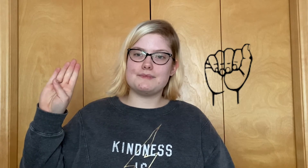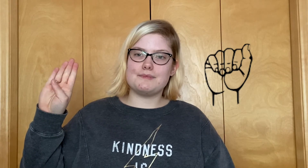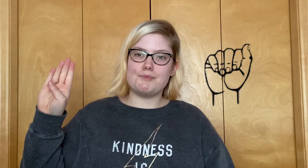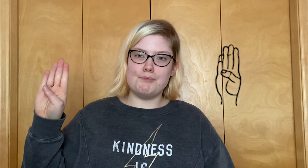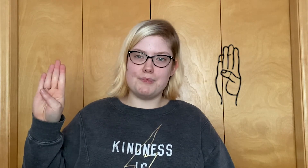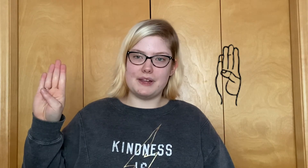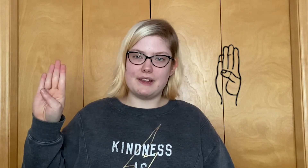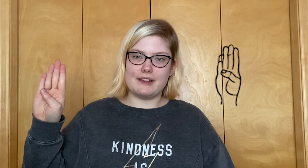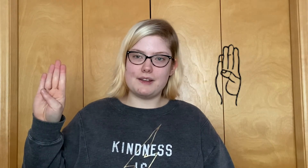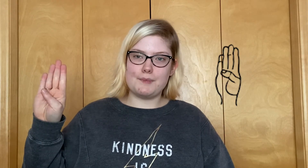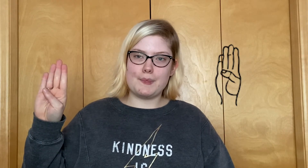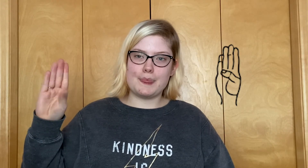B,